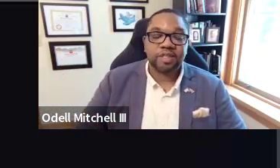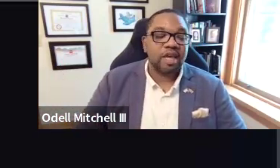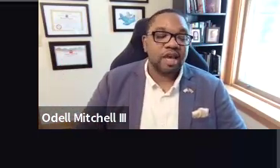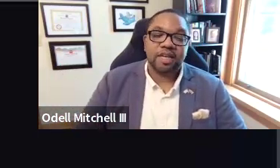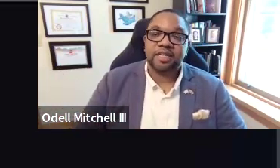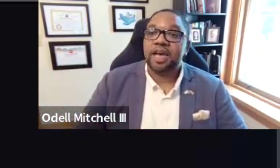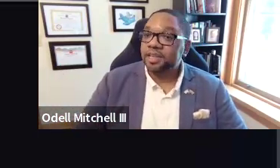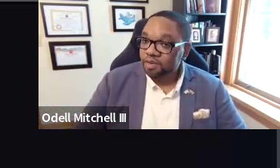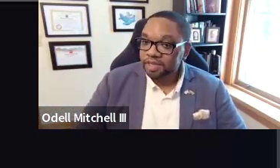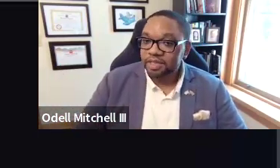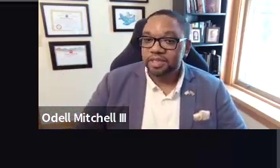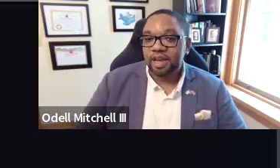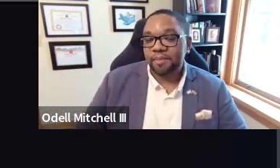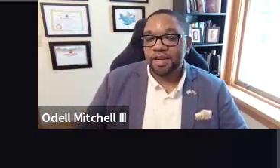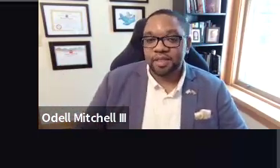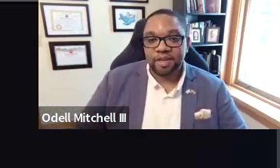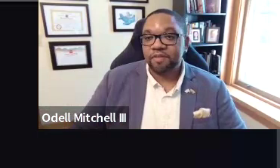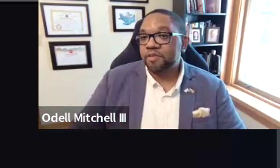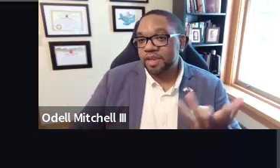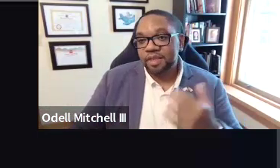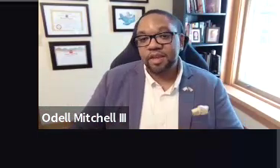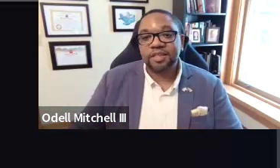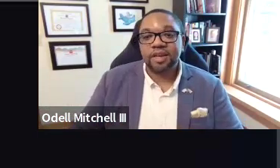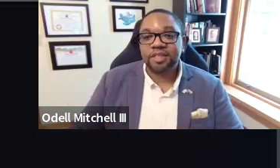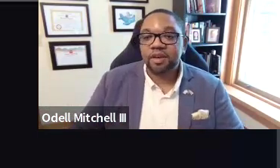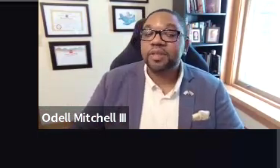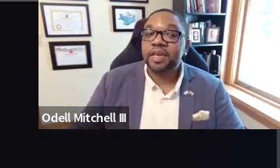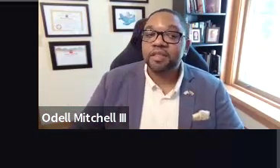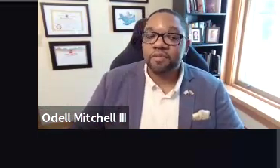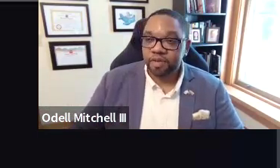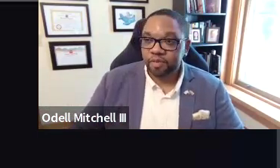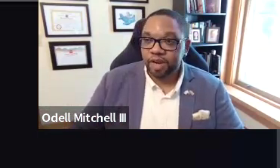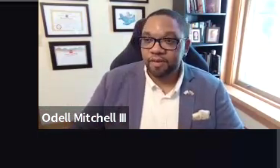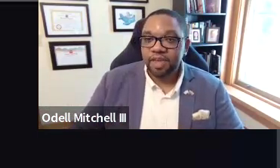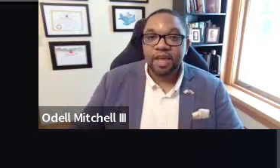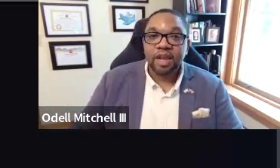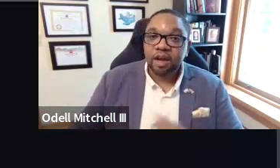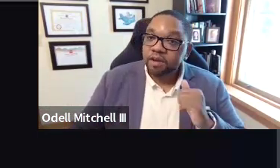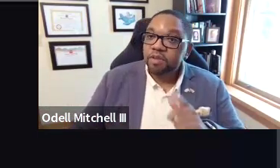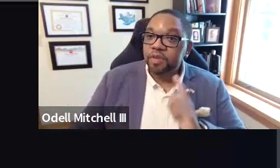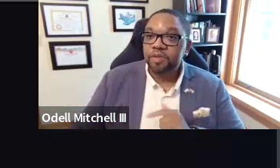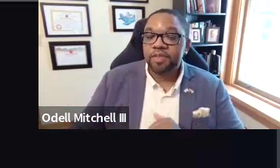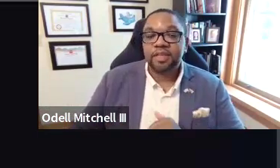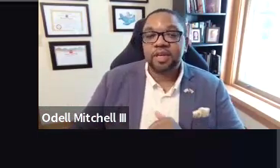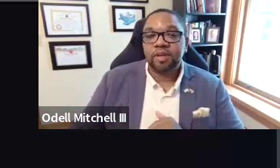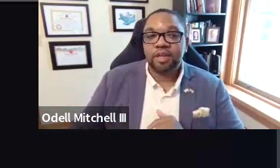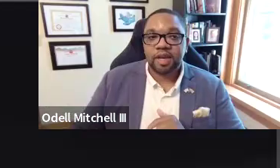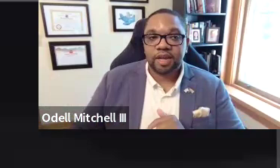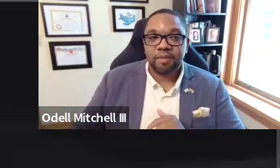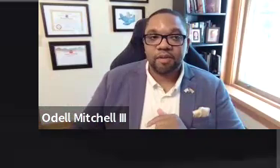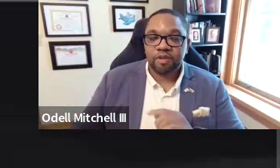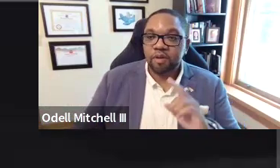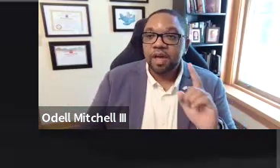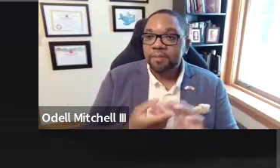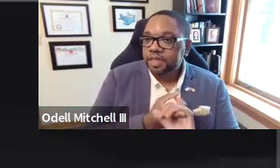of course, to ask questions and talk about anything. So if there's anything you need to toss out, please feel free. Now, here's a few of the things that we'll end up